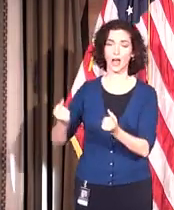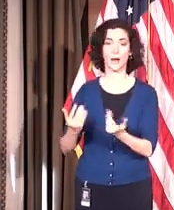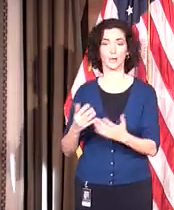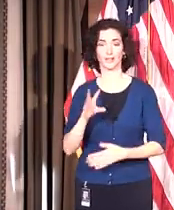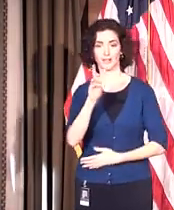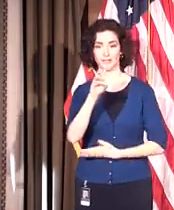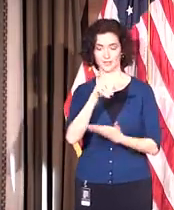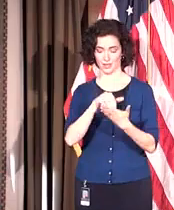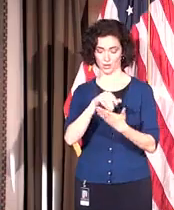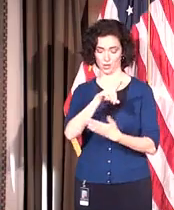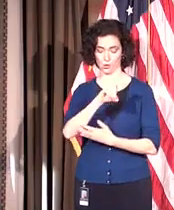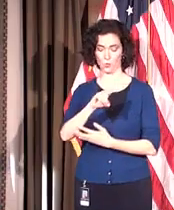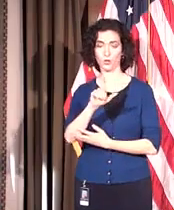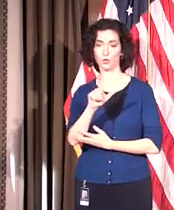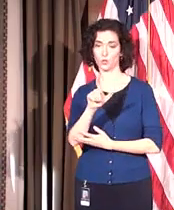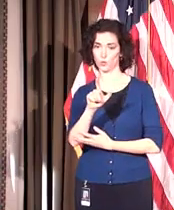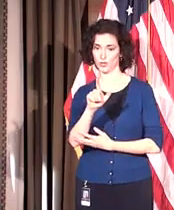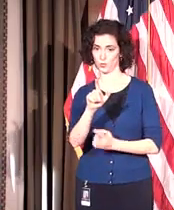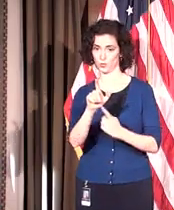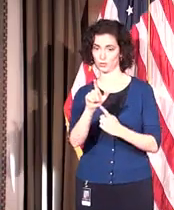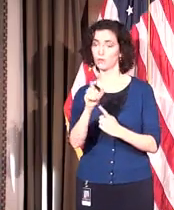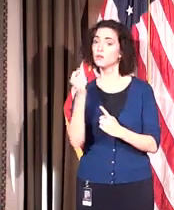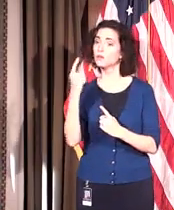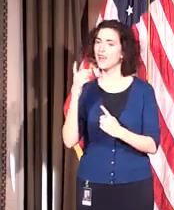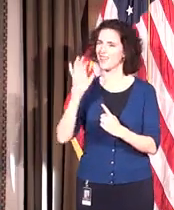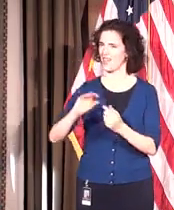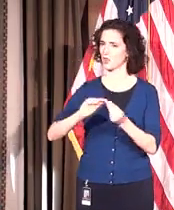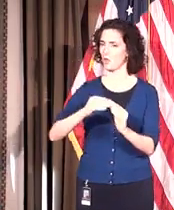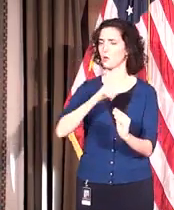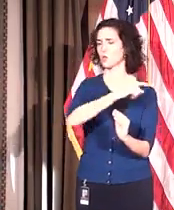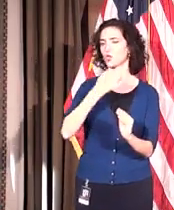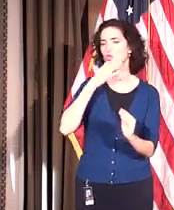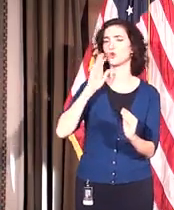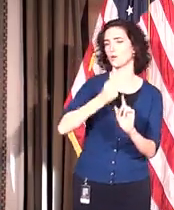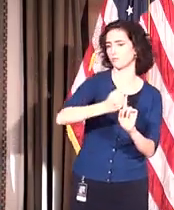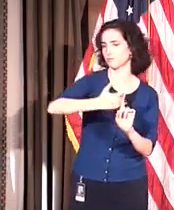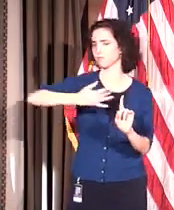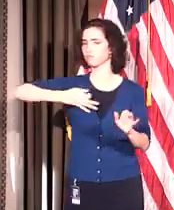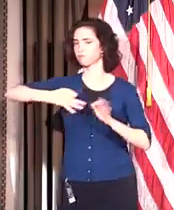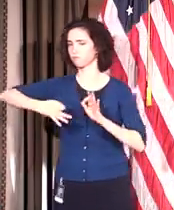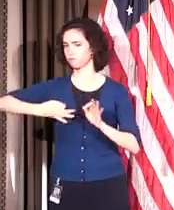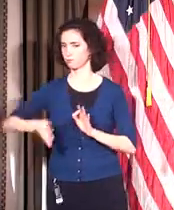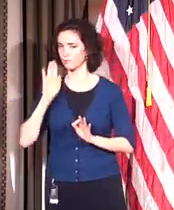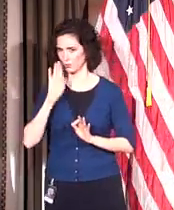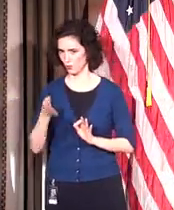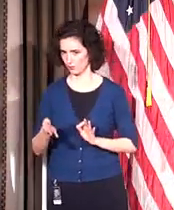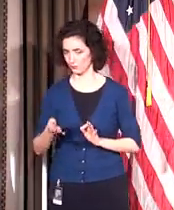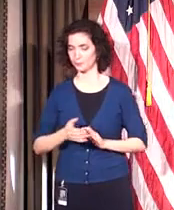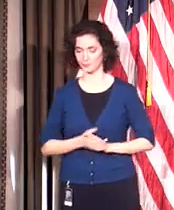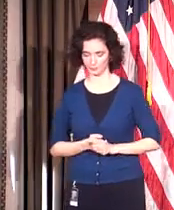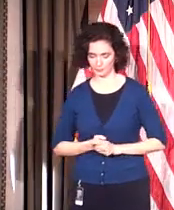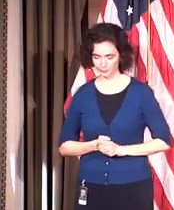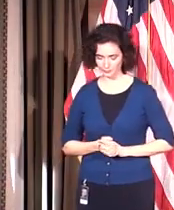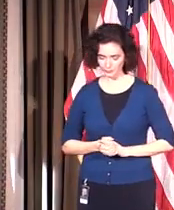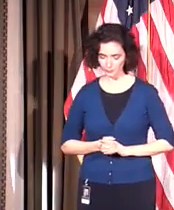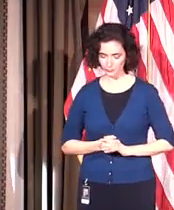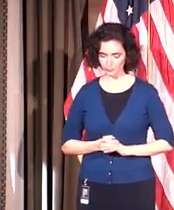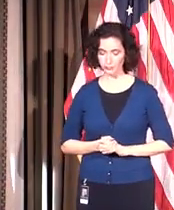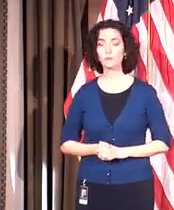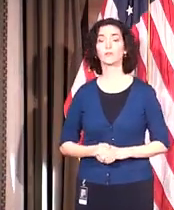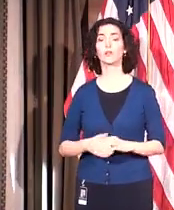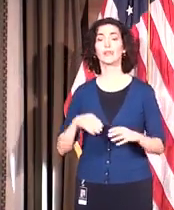6,121. Again, that number is going to be put into context for you very shortly. There are